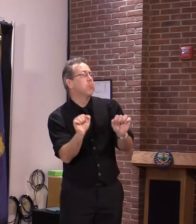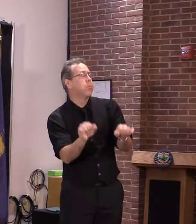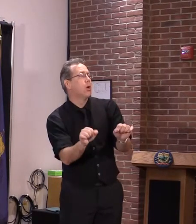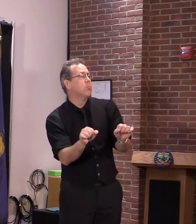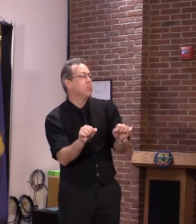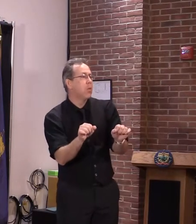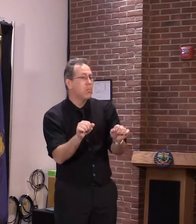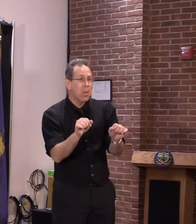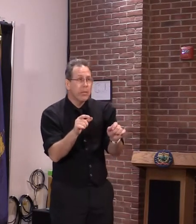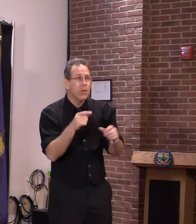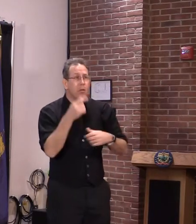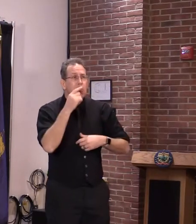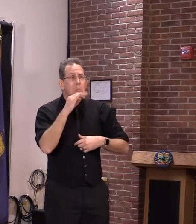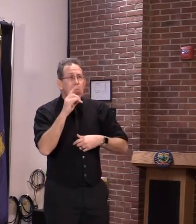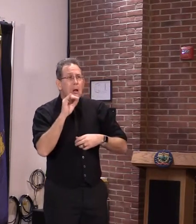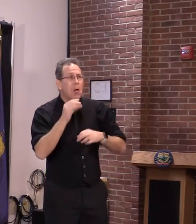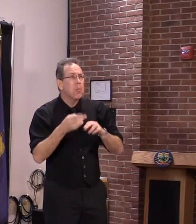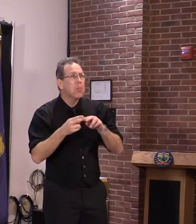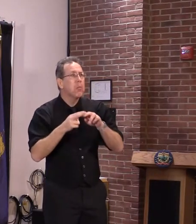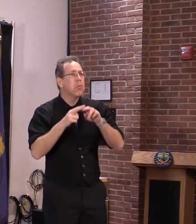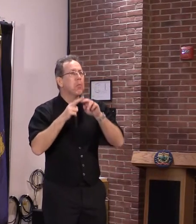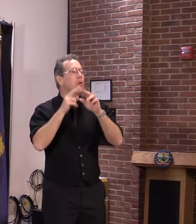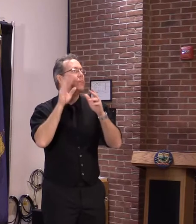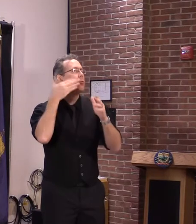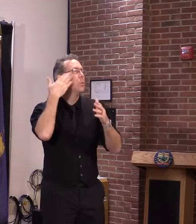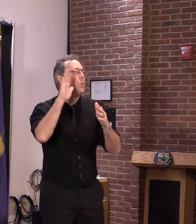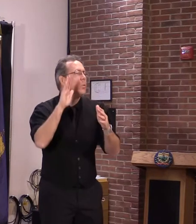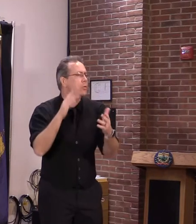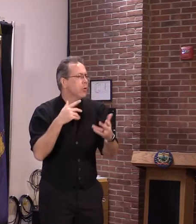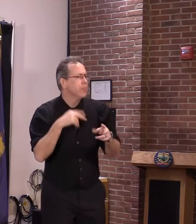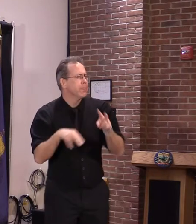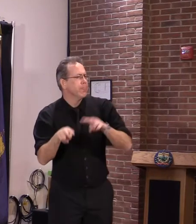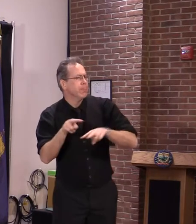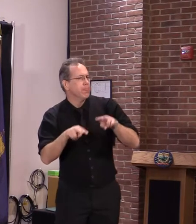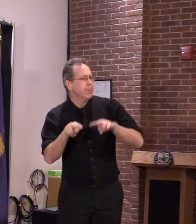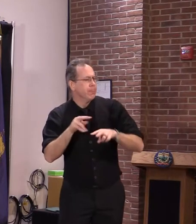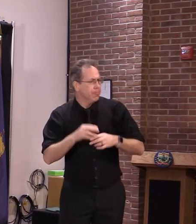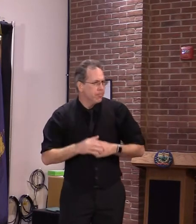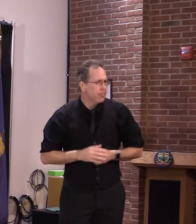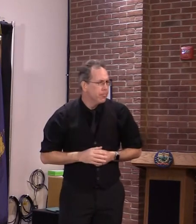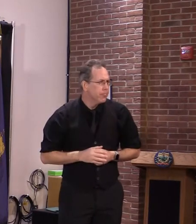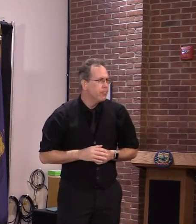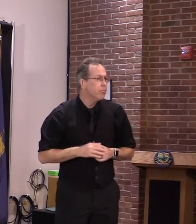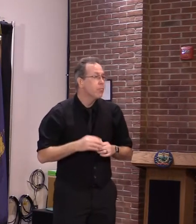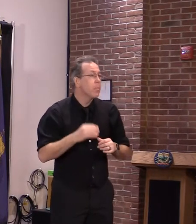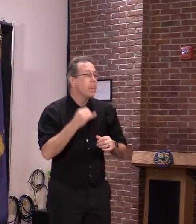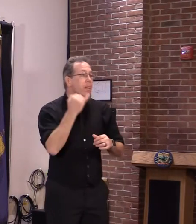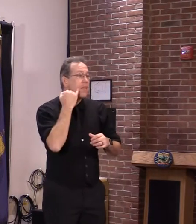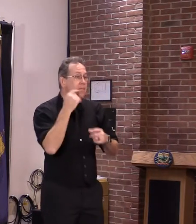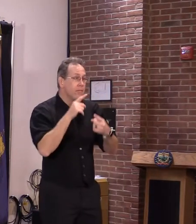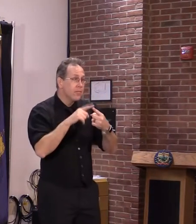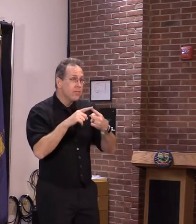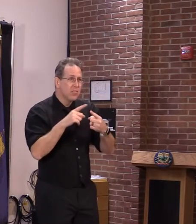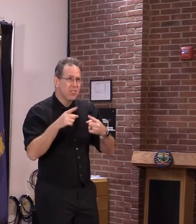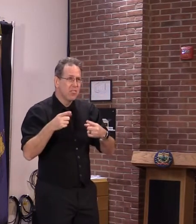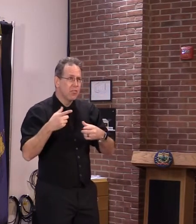number of days till return. But someone with a more moderate or